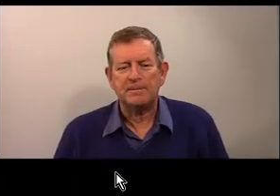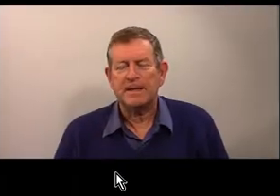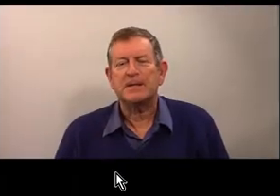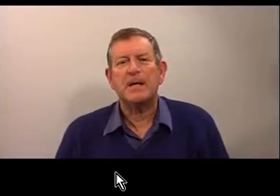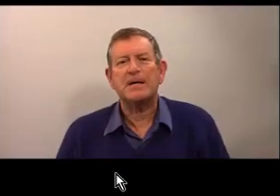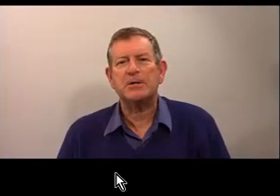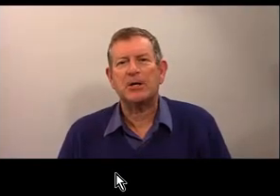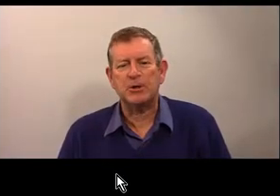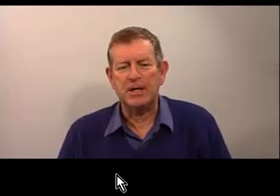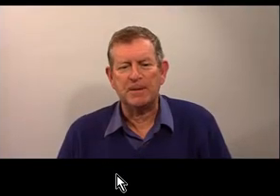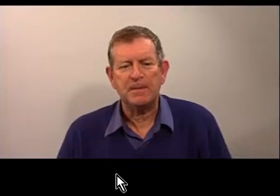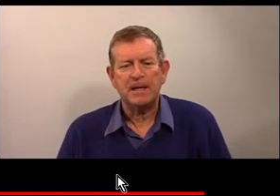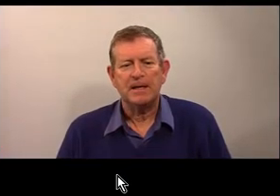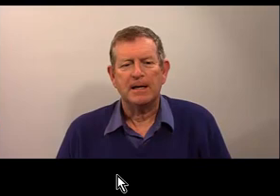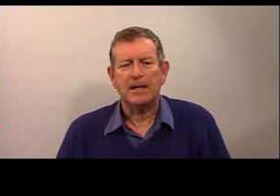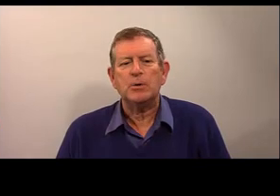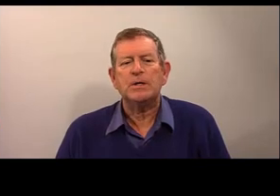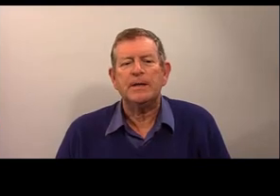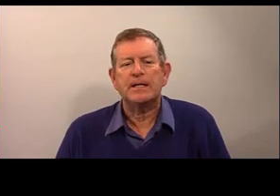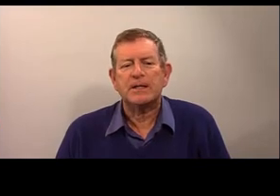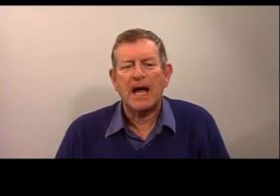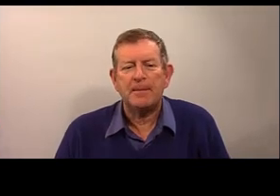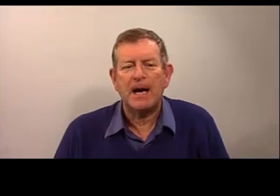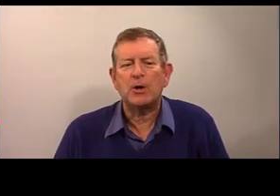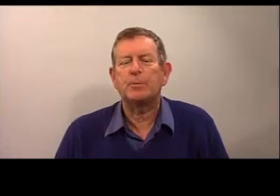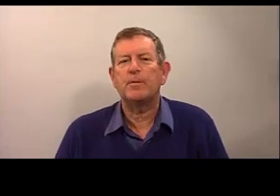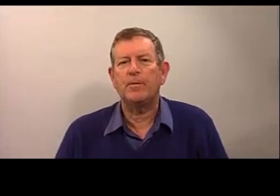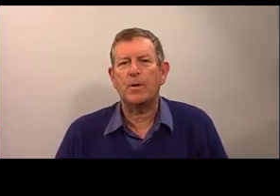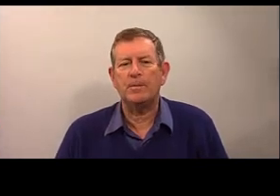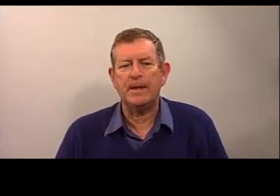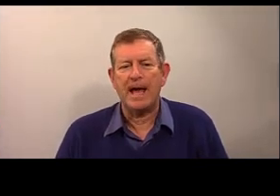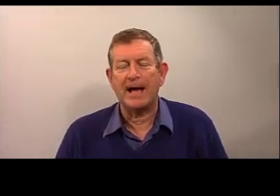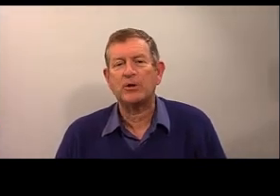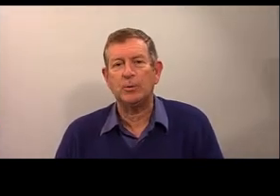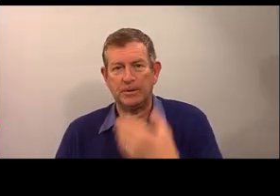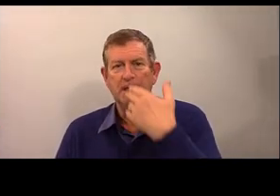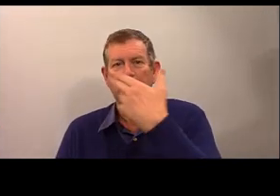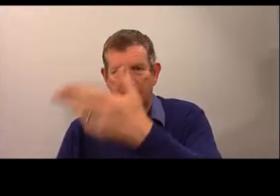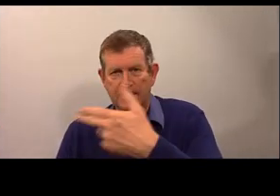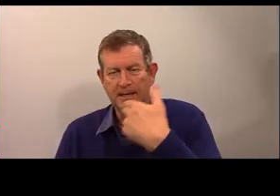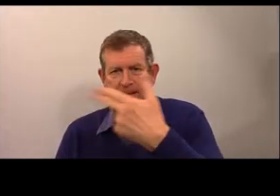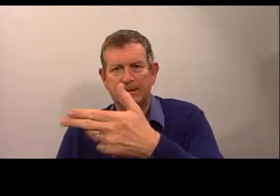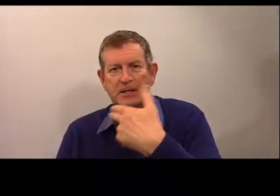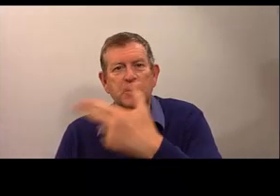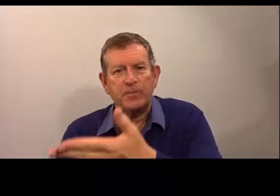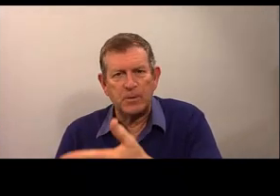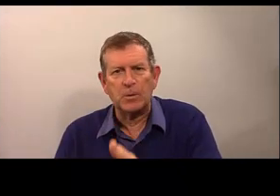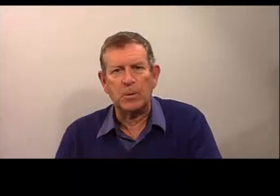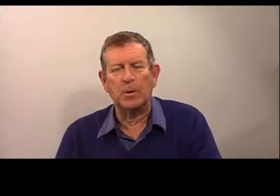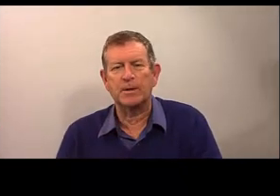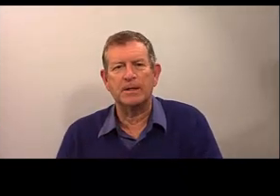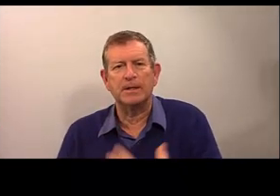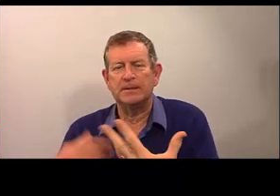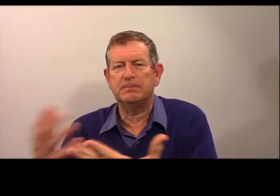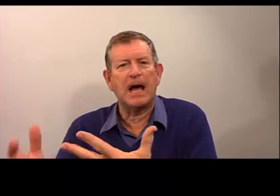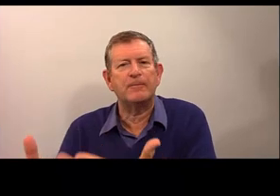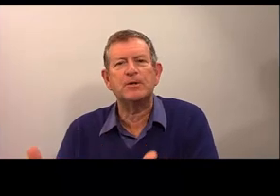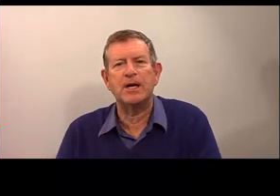this this last section here, you see that it's time now to perform the actual interview